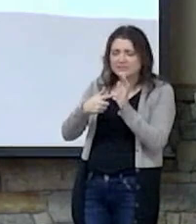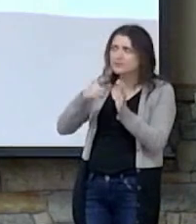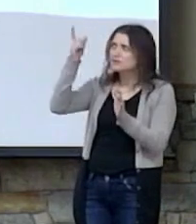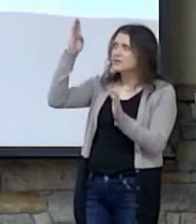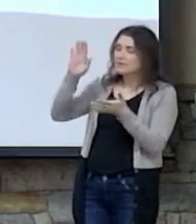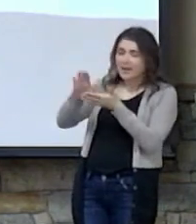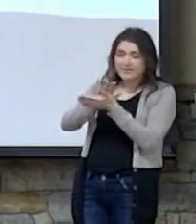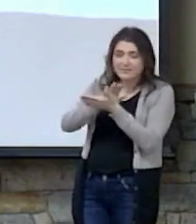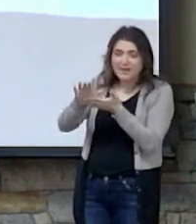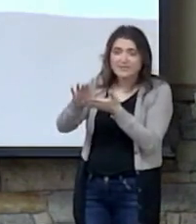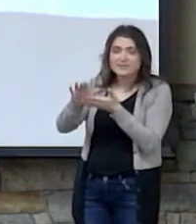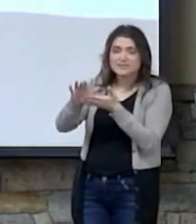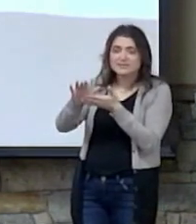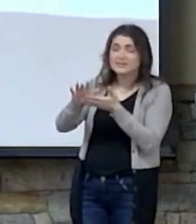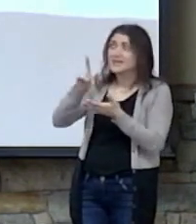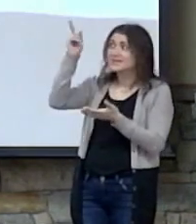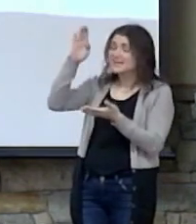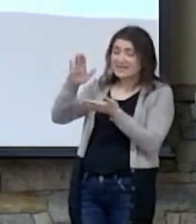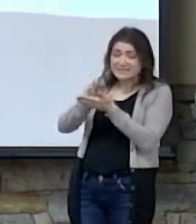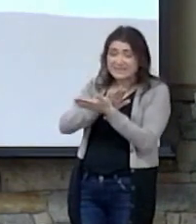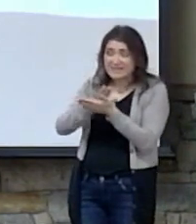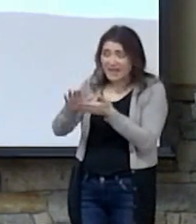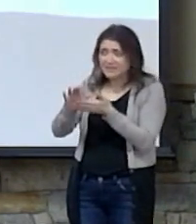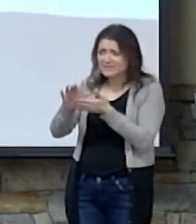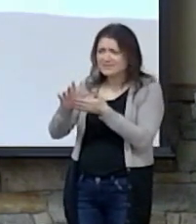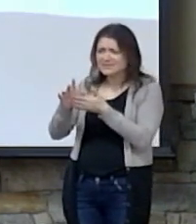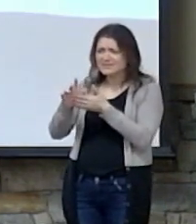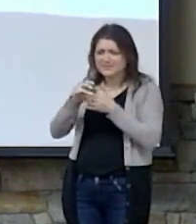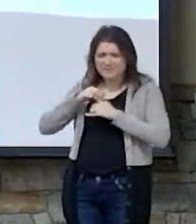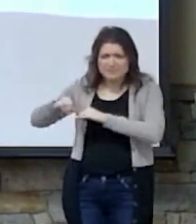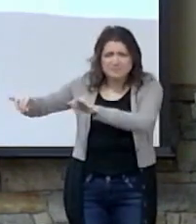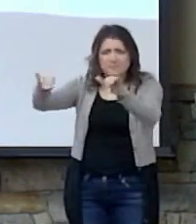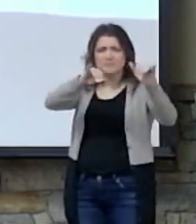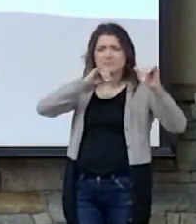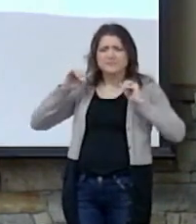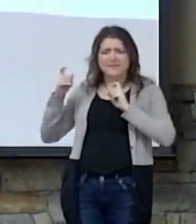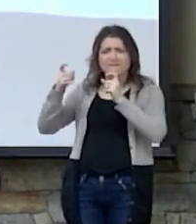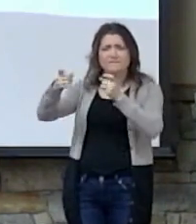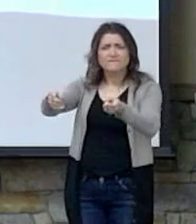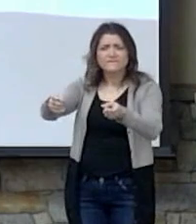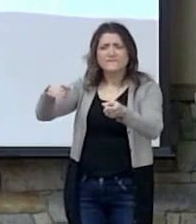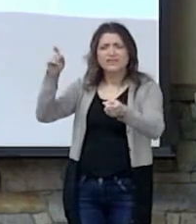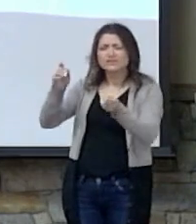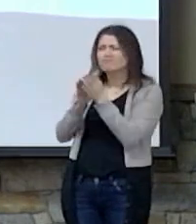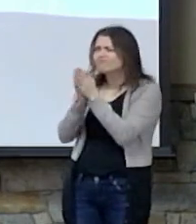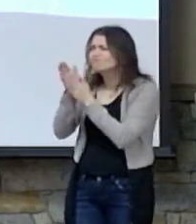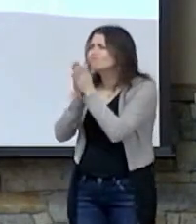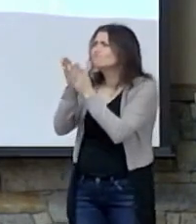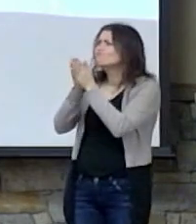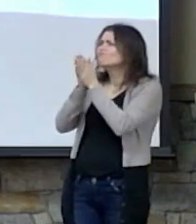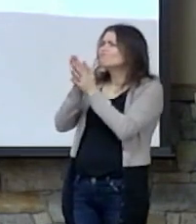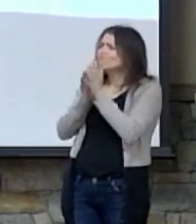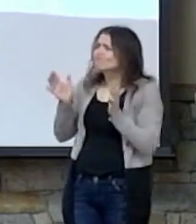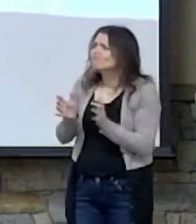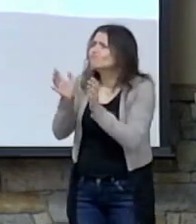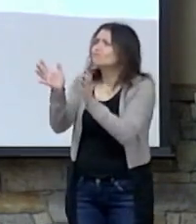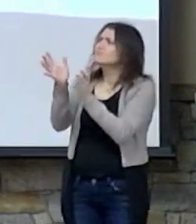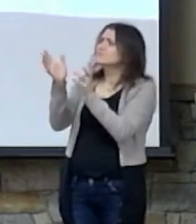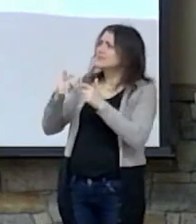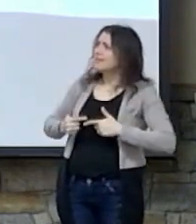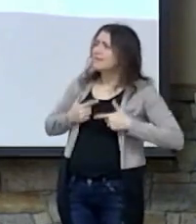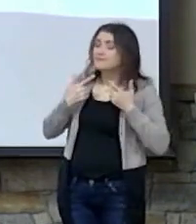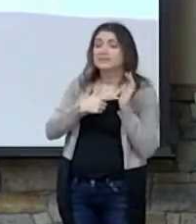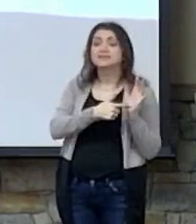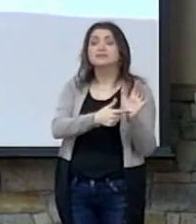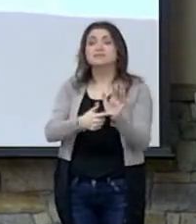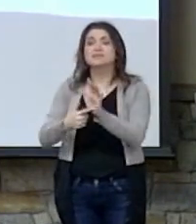And it's God's kindness that has been given to us that we should see, that should motivate us to live and display kindness in our